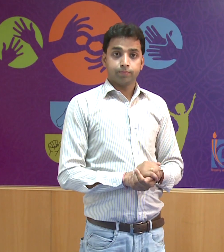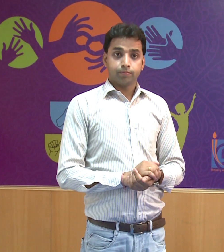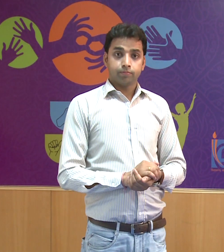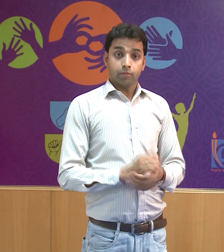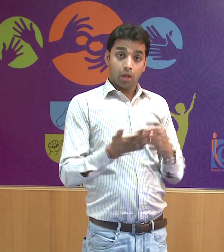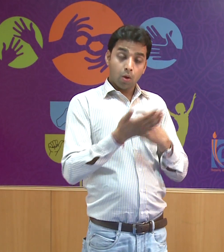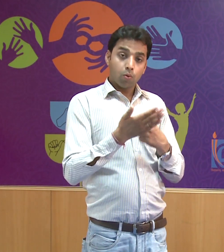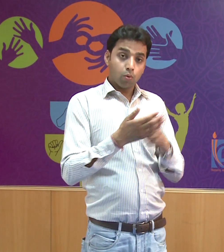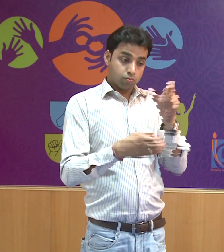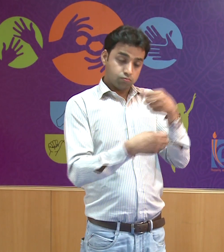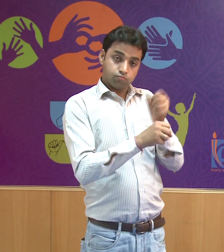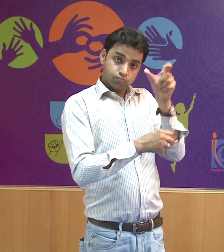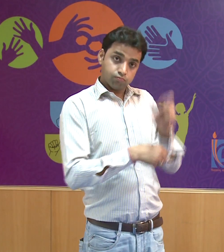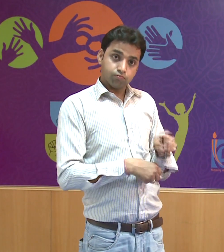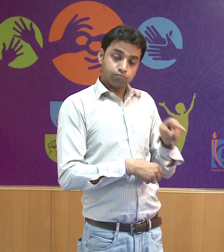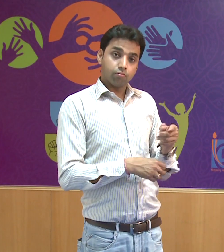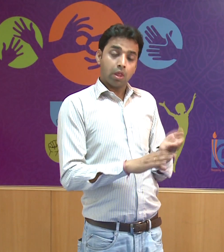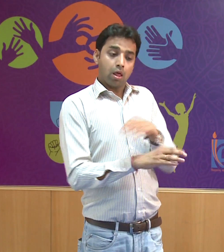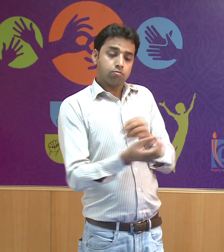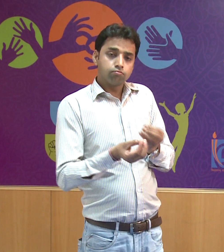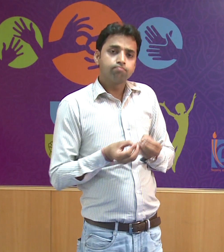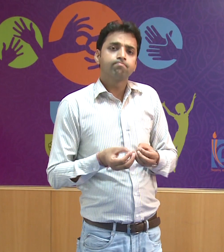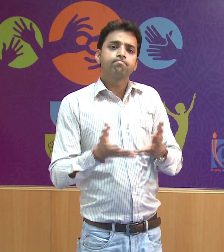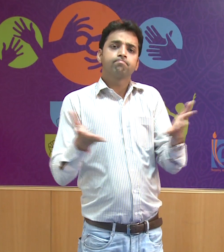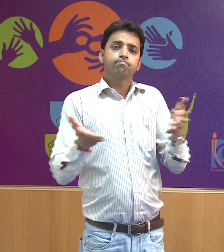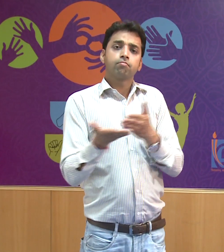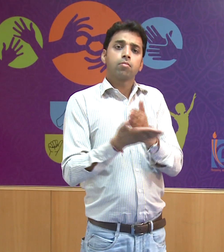rulers and their contribution in the field of learning.